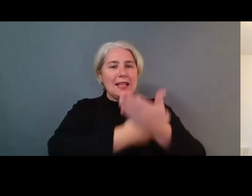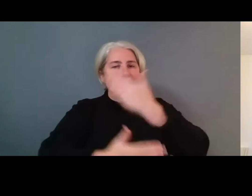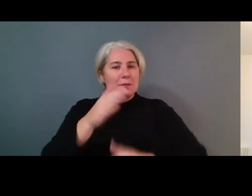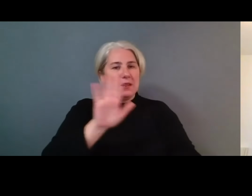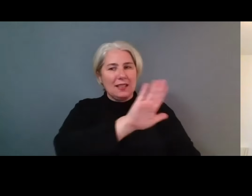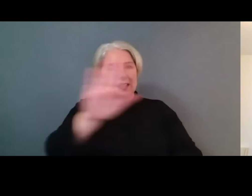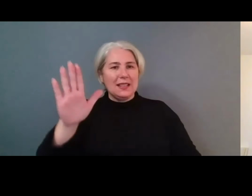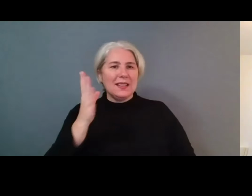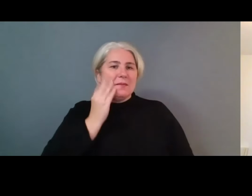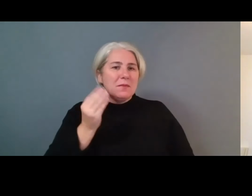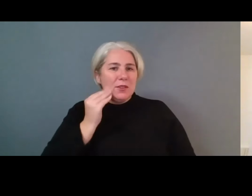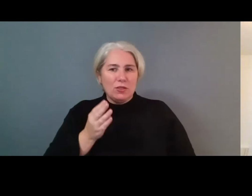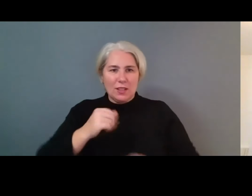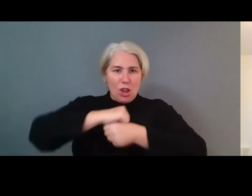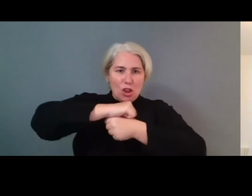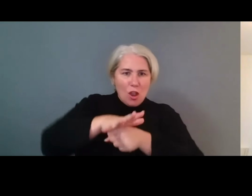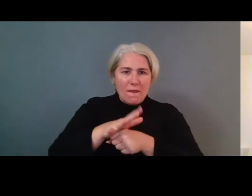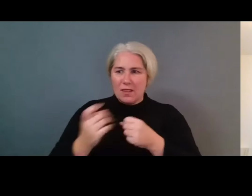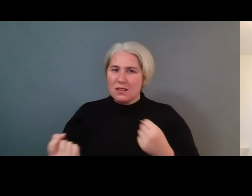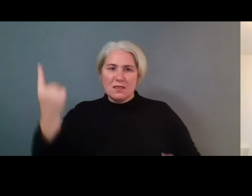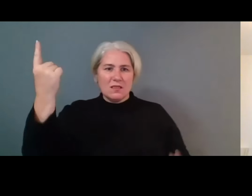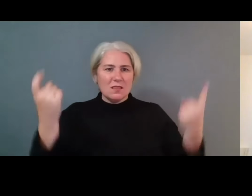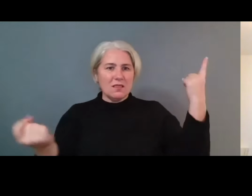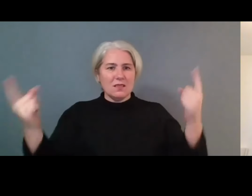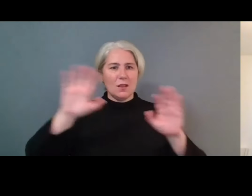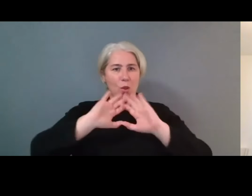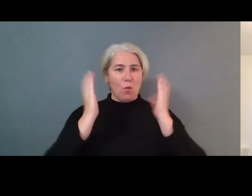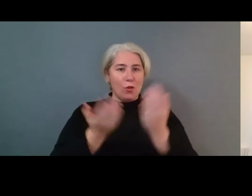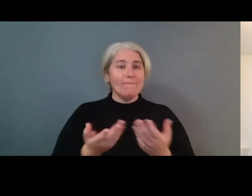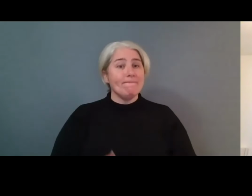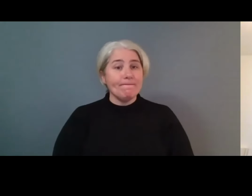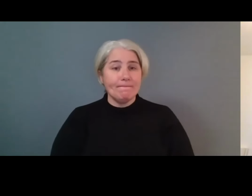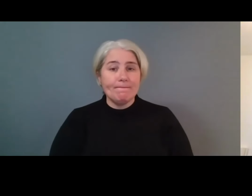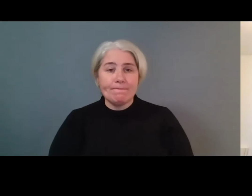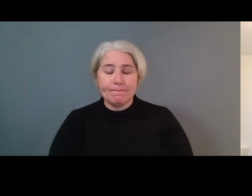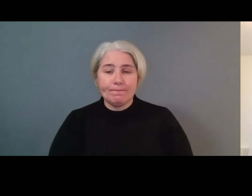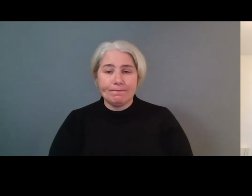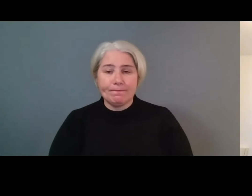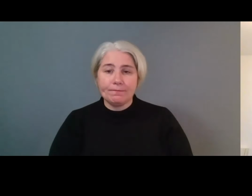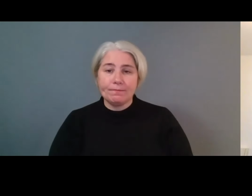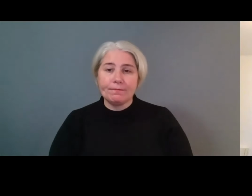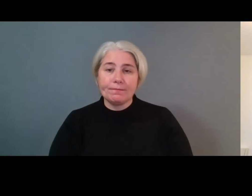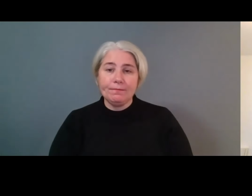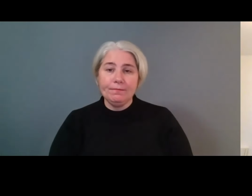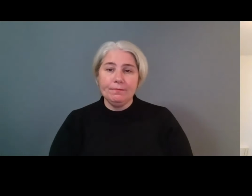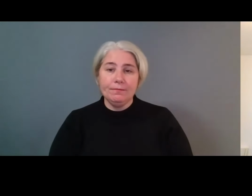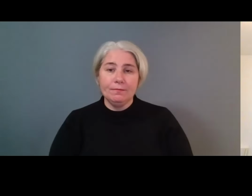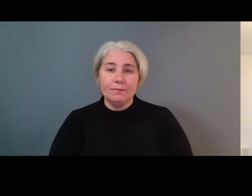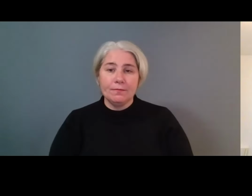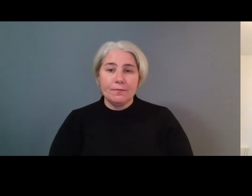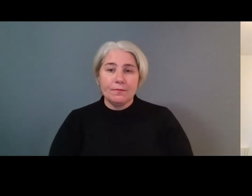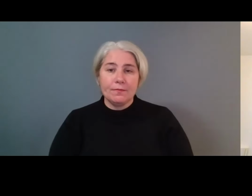So the importance of such collaboration is that the major disability